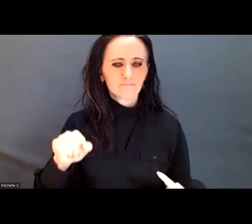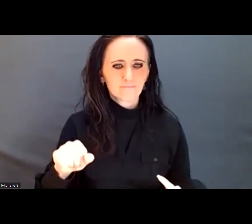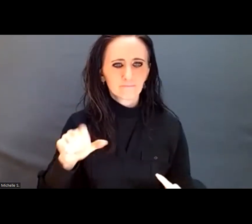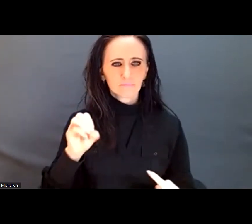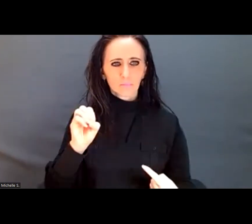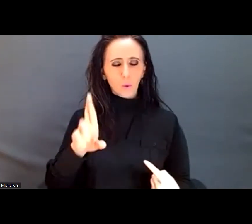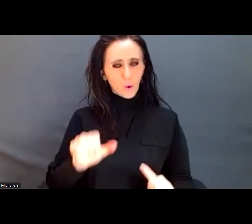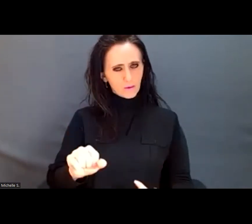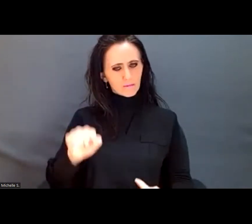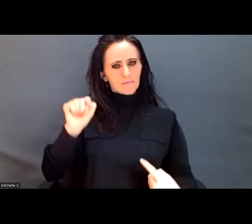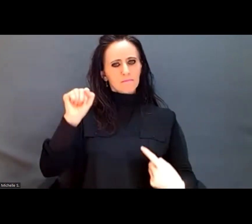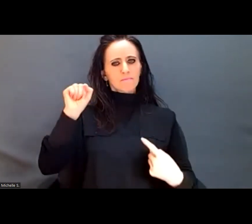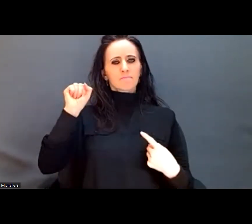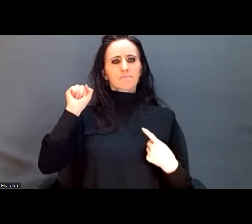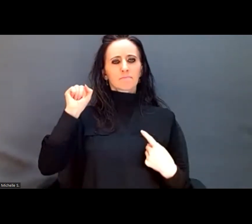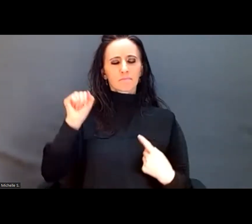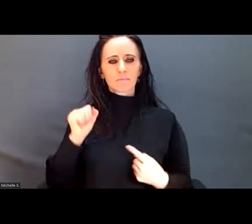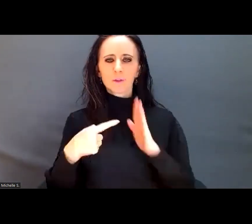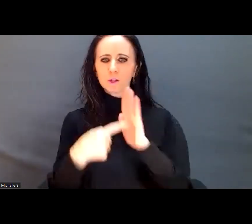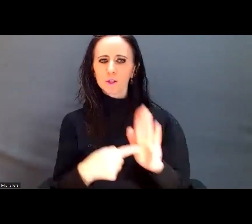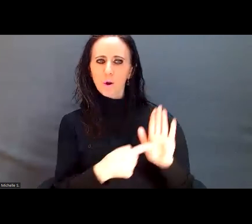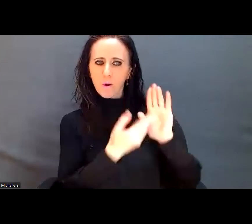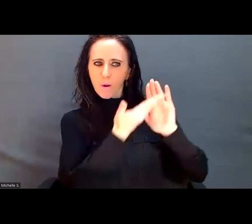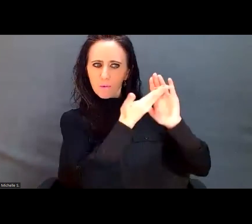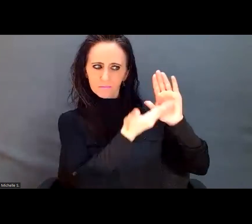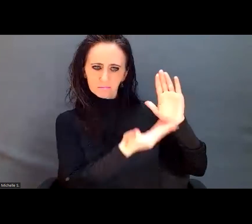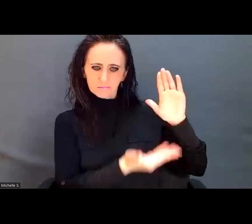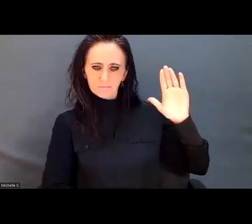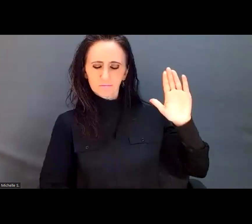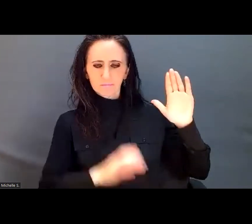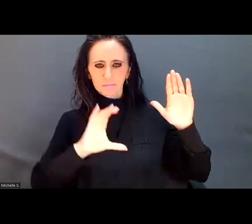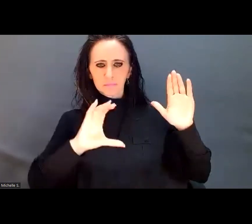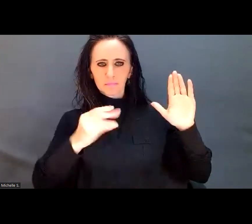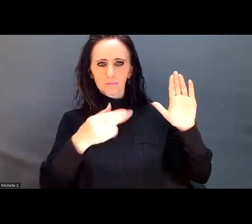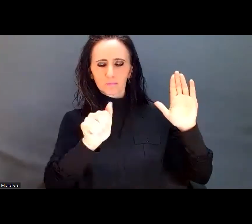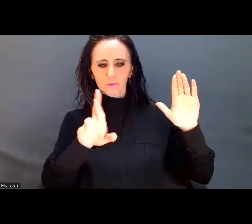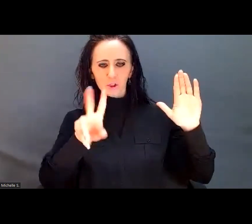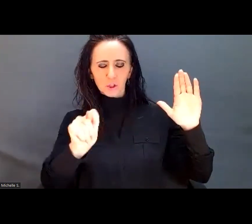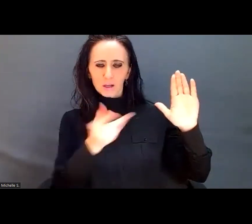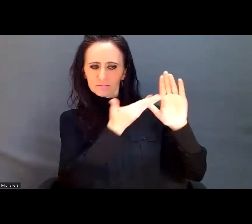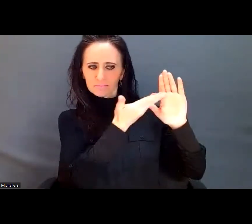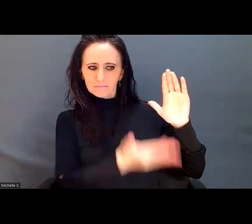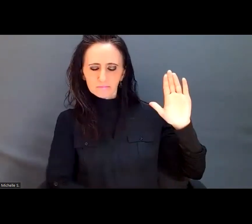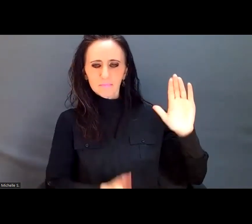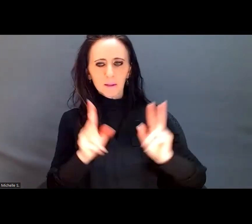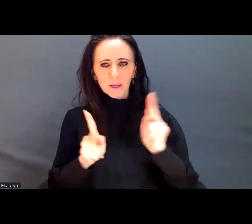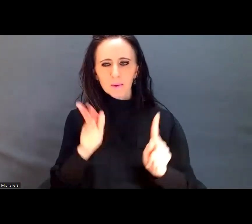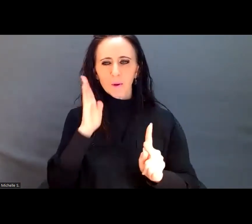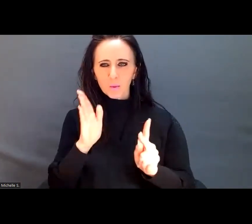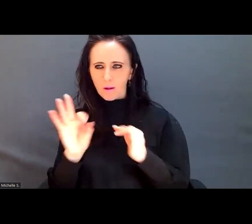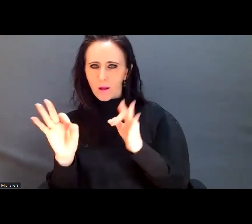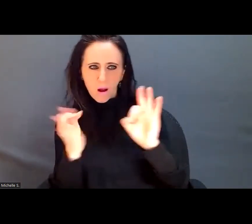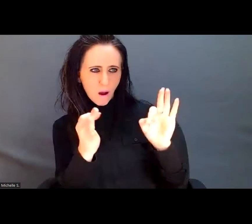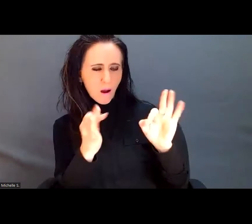Charts with alternating color help the eye stay focused and engaged. All of this is on